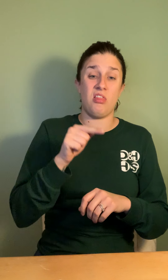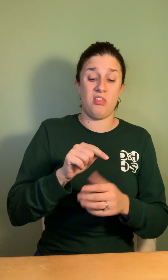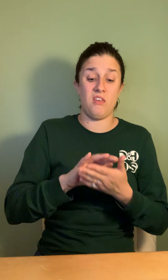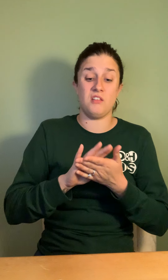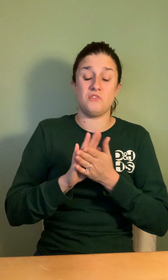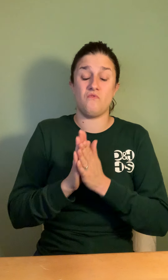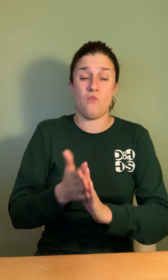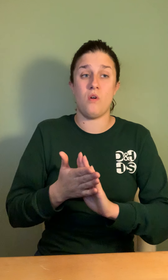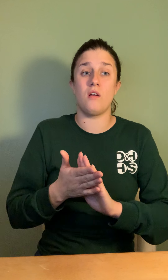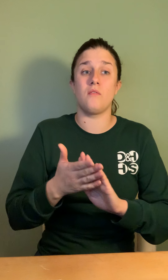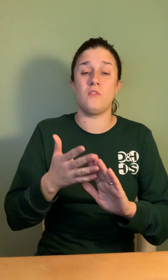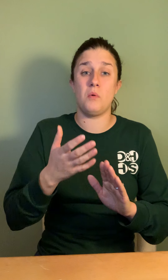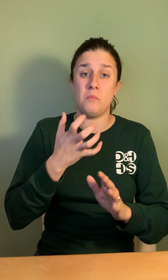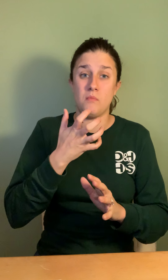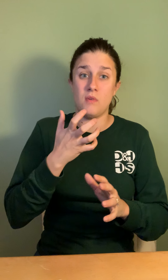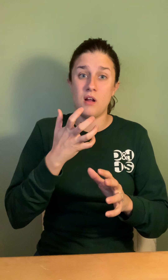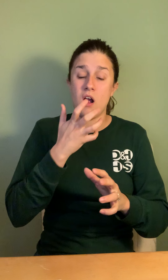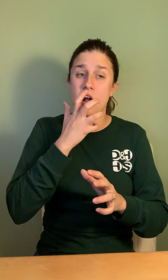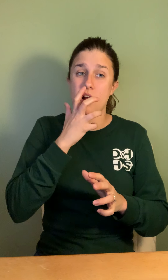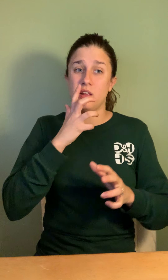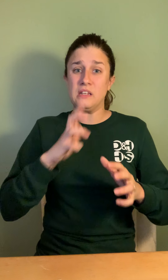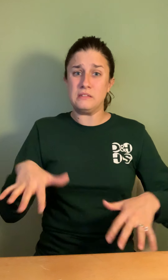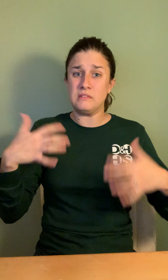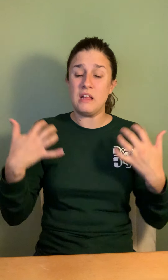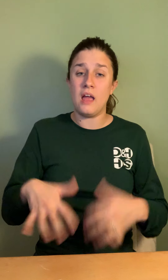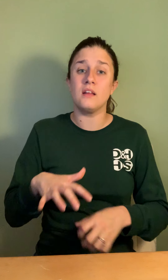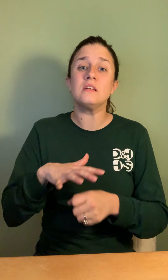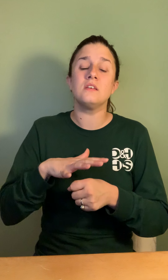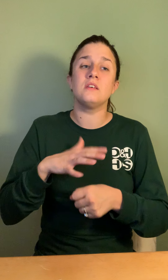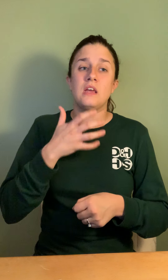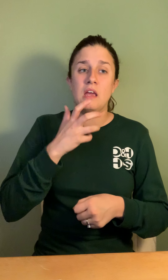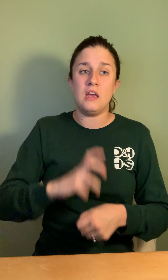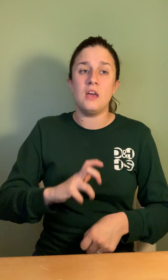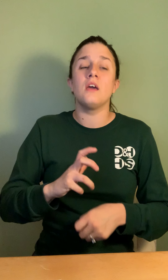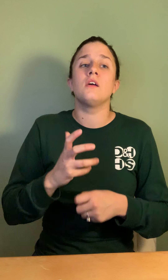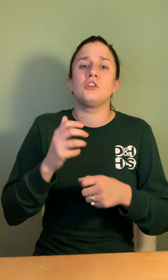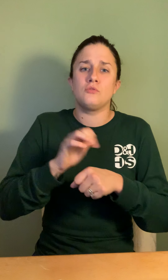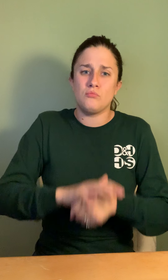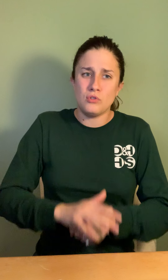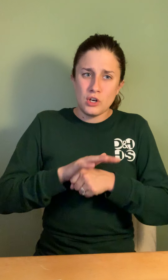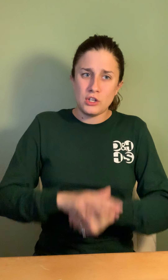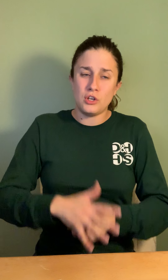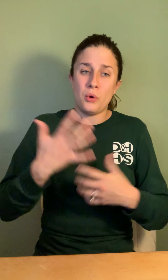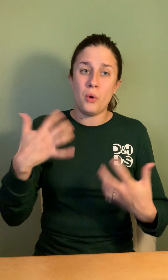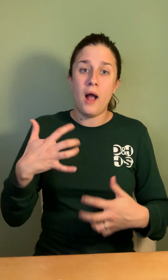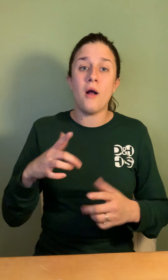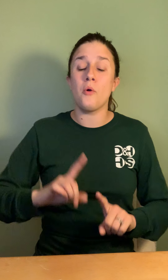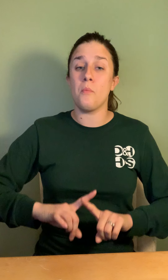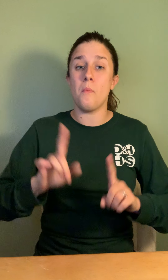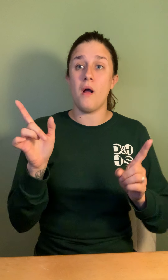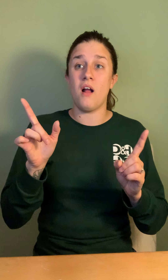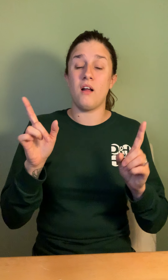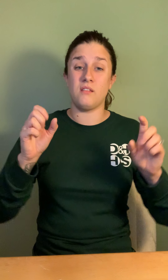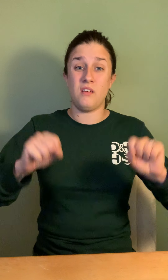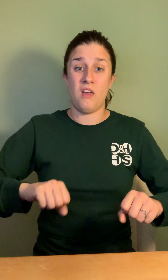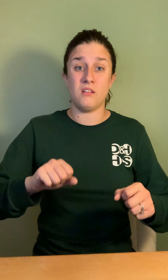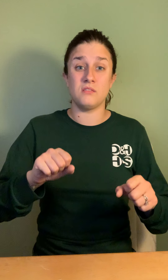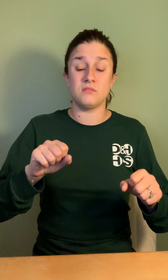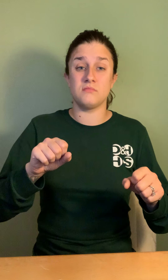pressure. But of course, that process can take place with any type of rock, sedimentary, igneous,